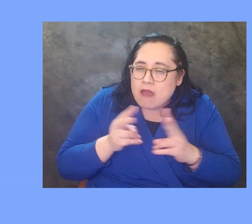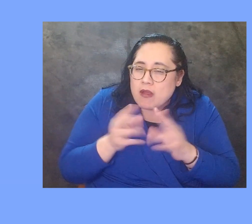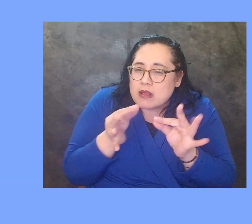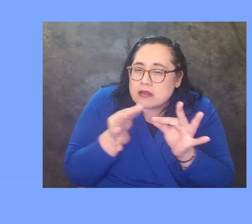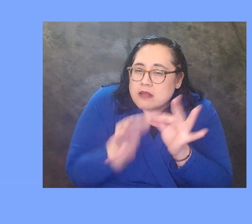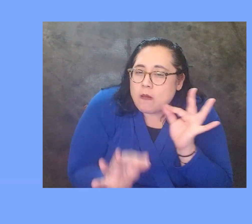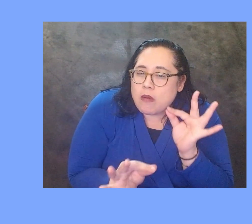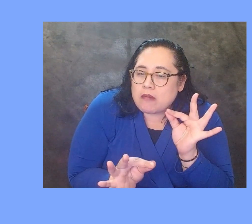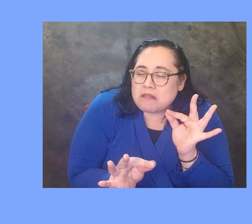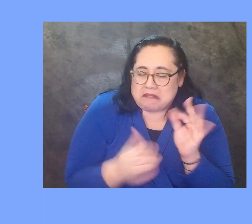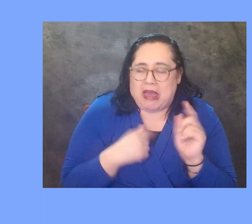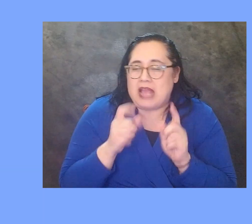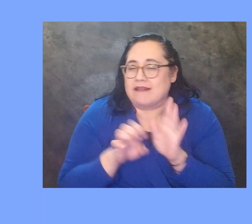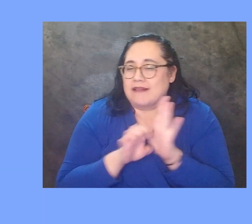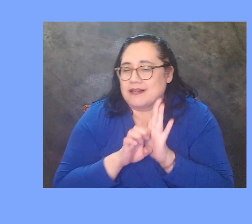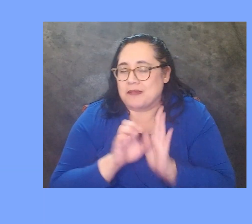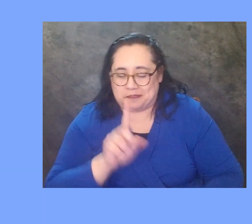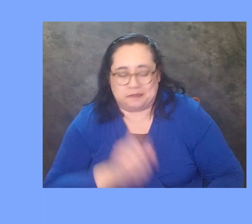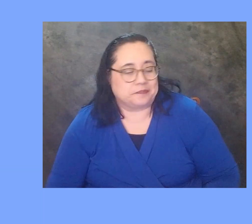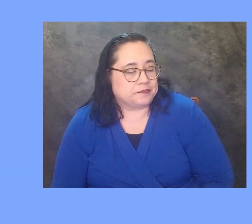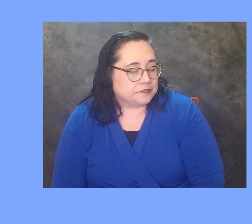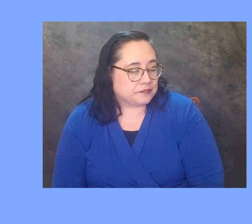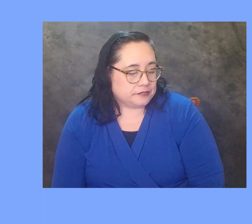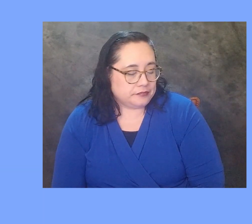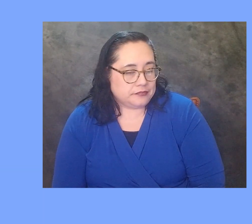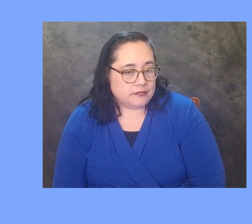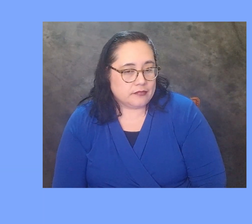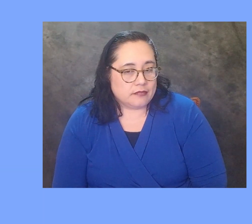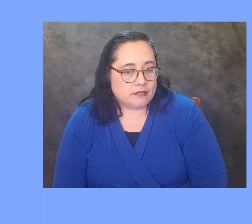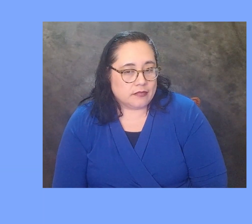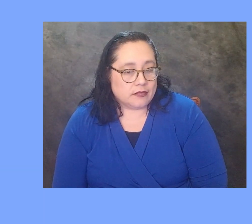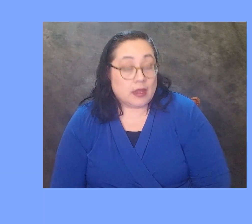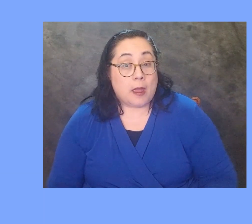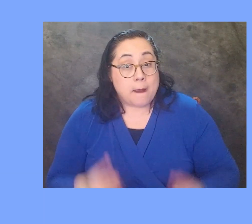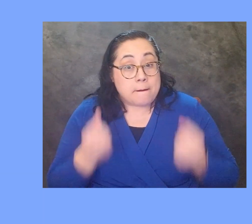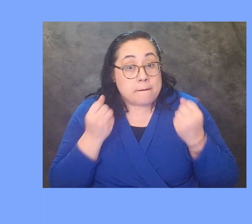Some simple decisions seem very simple. Let me give you an example.